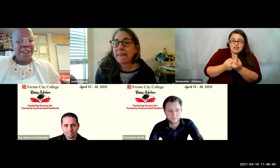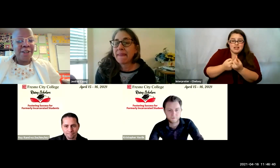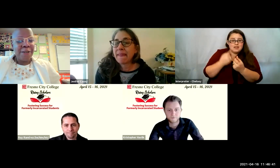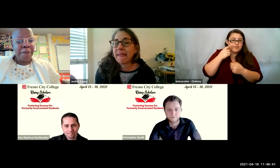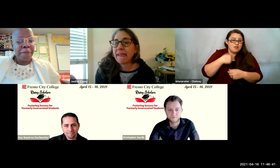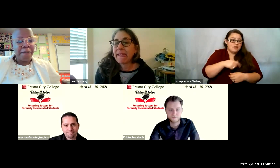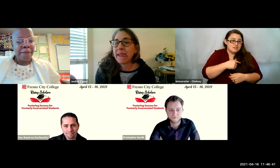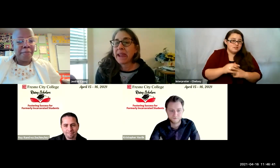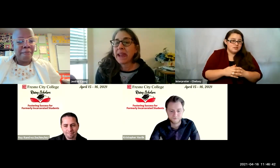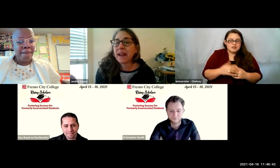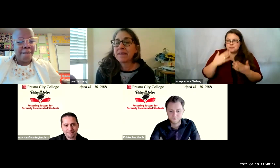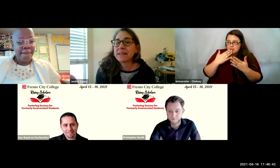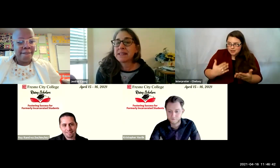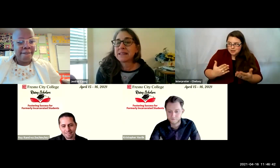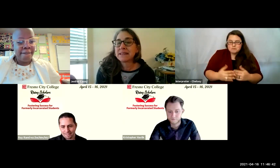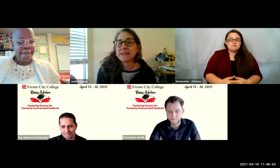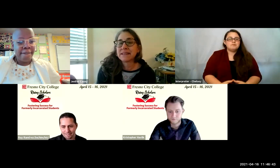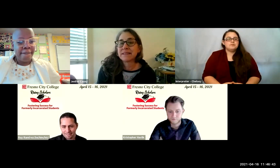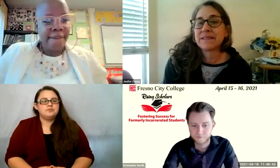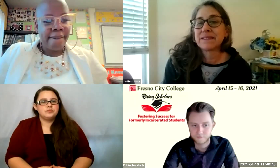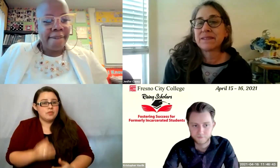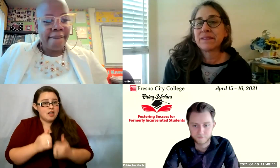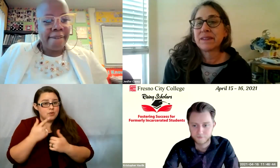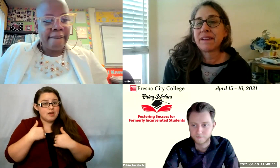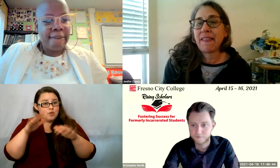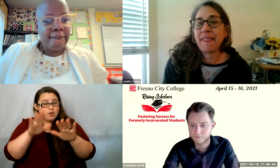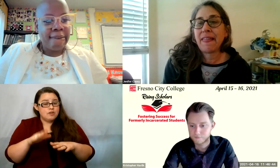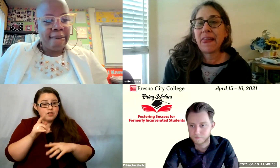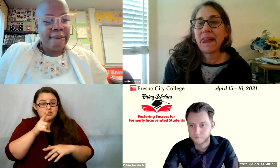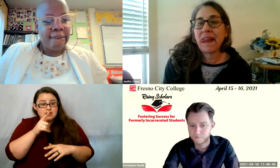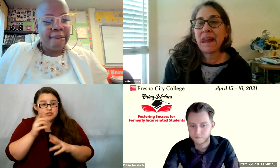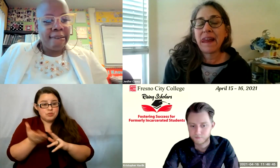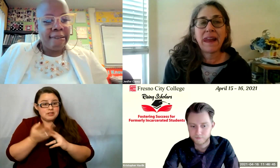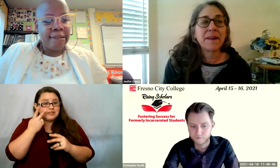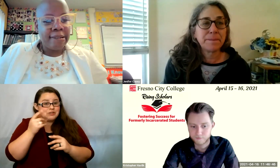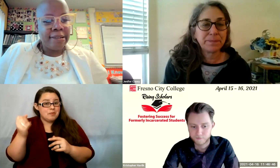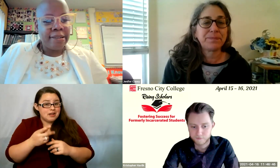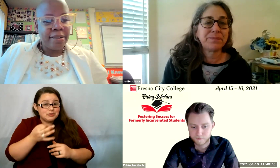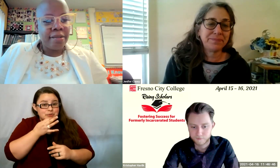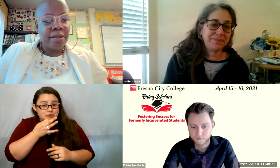Thank you. Everyone have a wonderful lunch break. We will see you back soon.